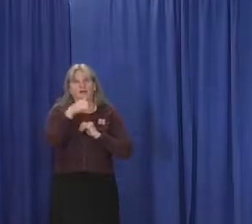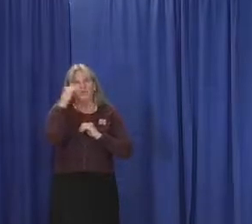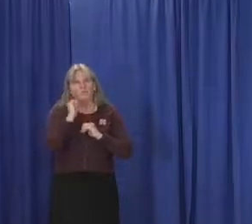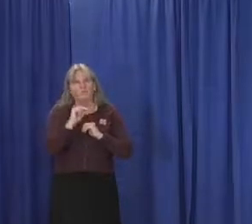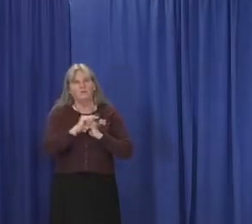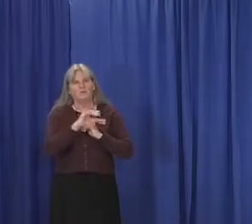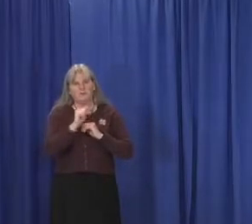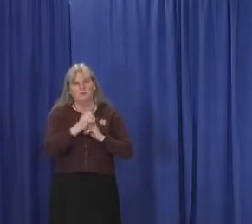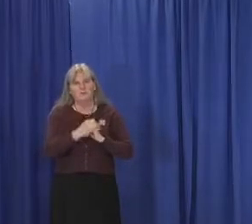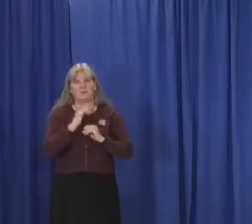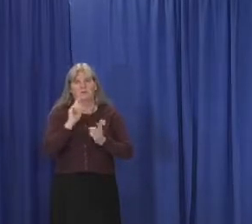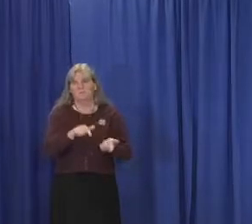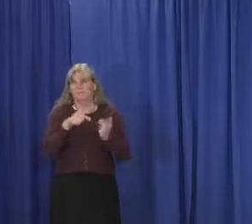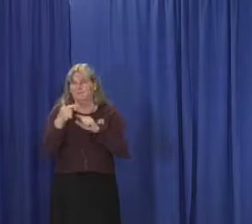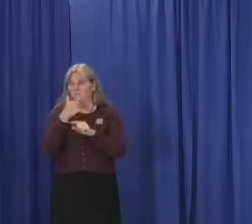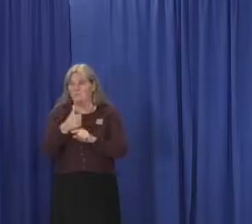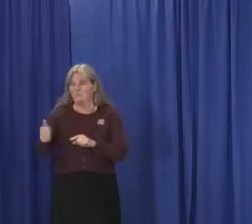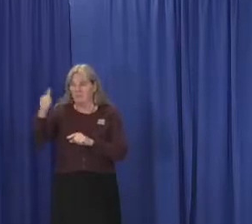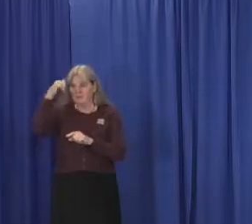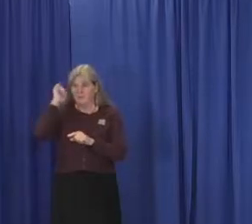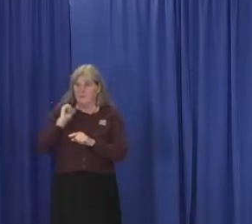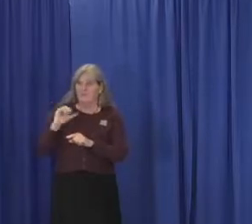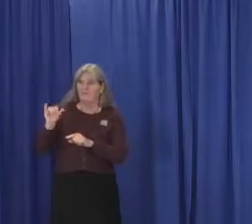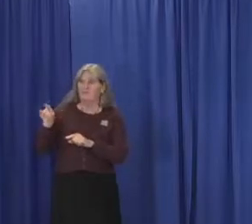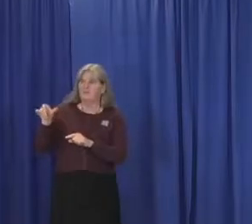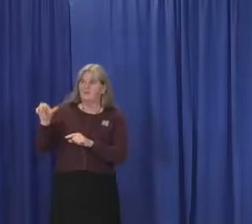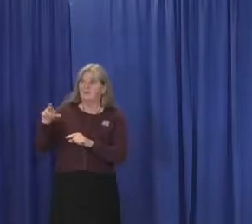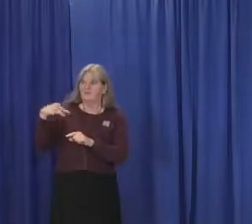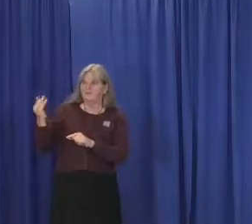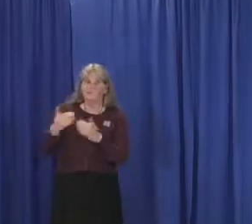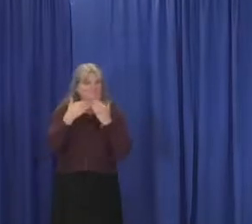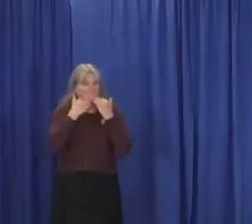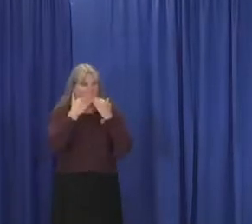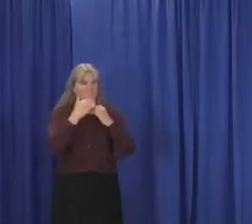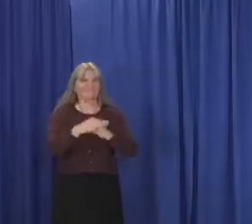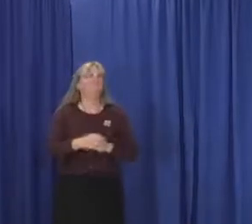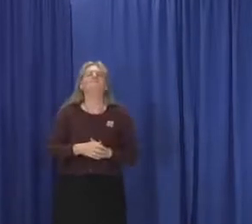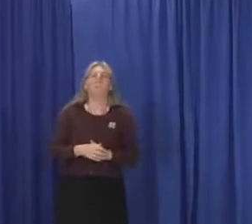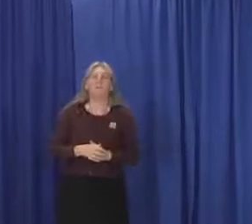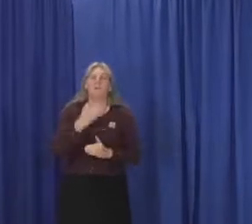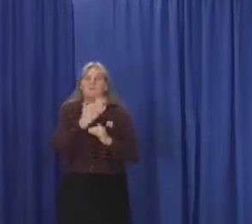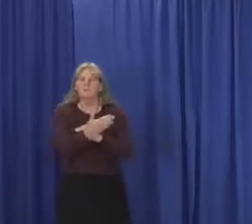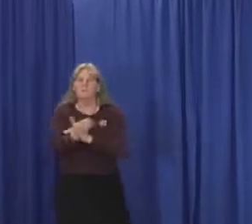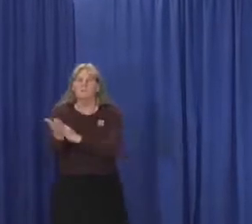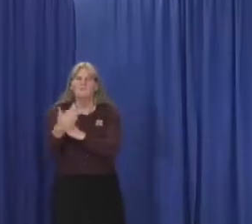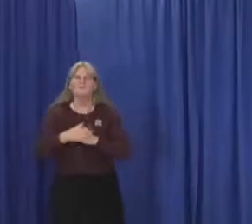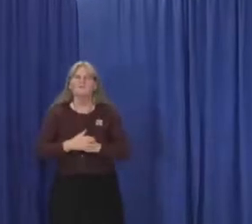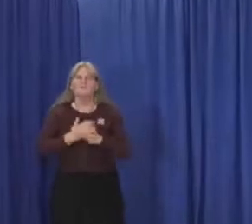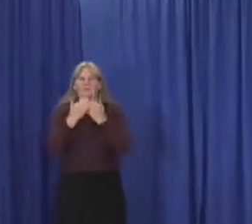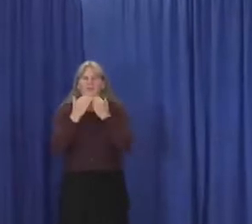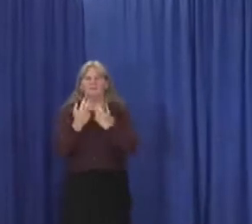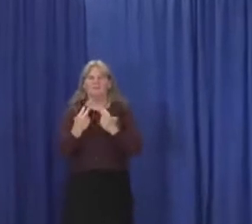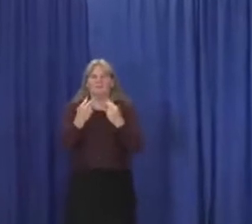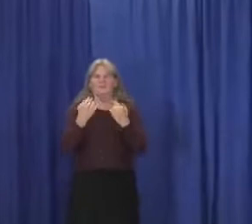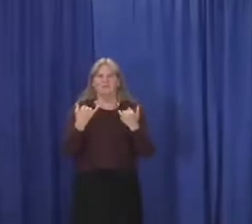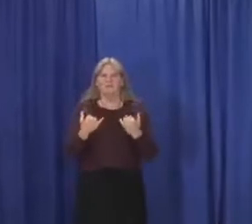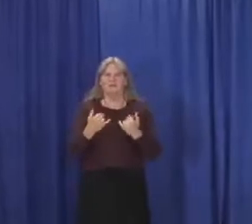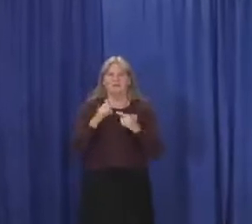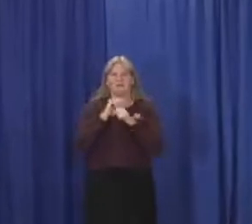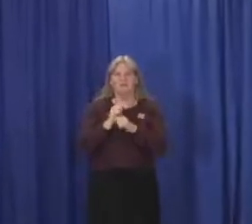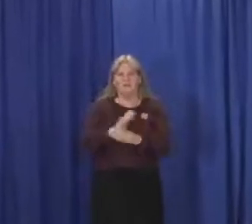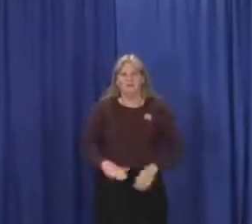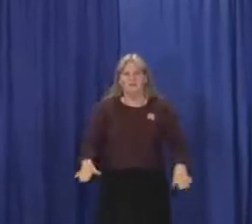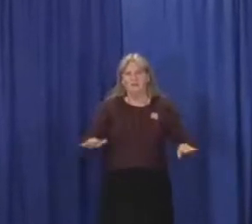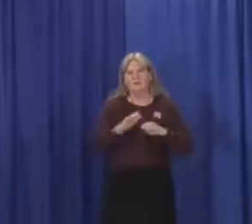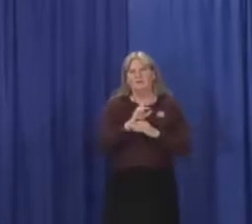ecoinfo@yukon.ca. I will now hand it over to Premier Sandy Silver. Thanks, Renee. And good morning, everyone, and thank you for joining us today on the